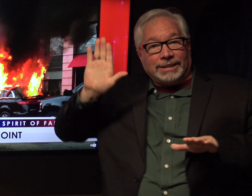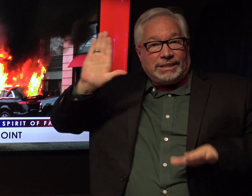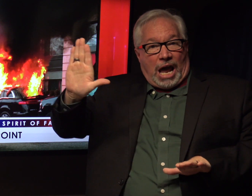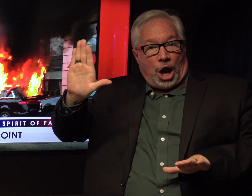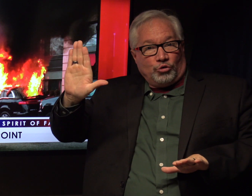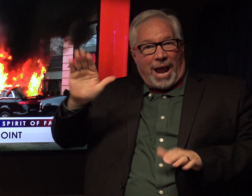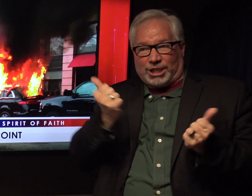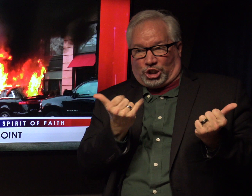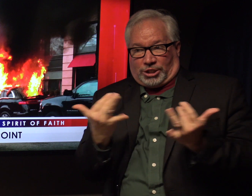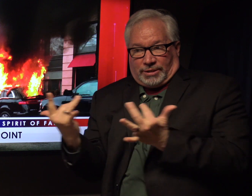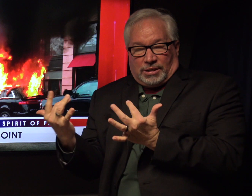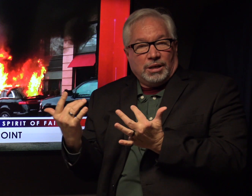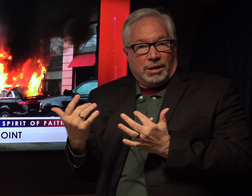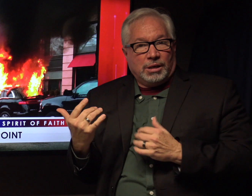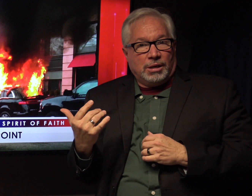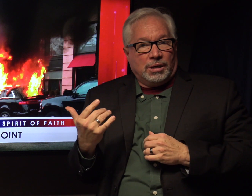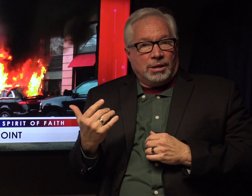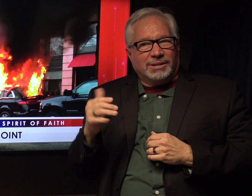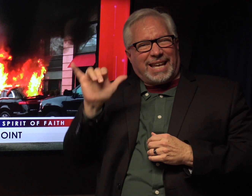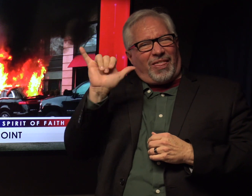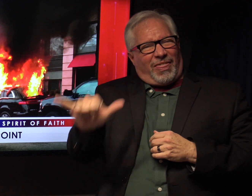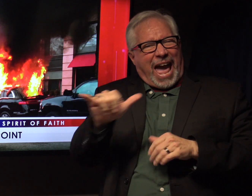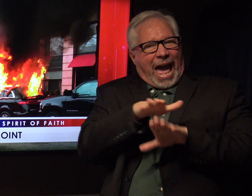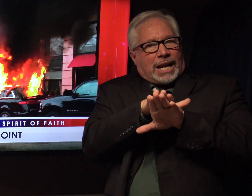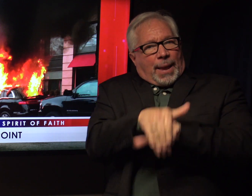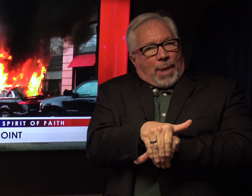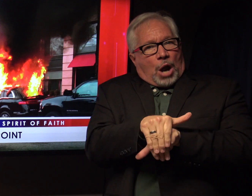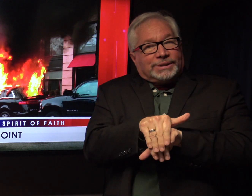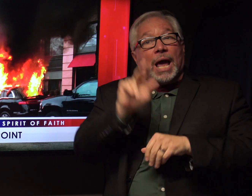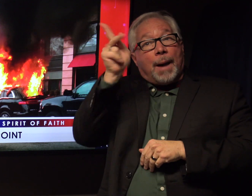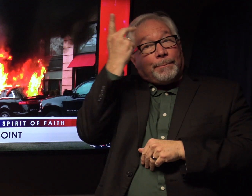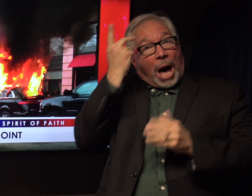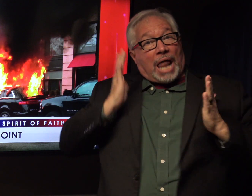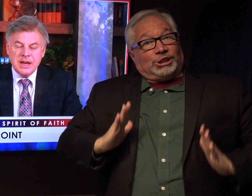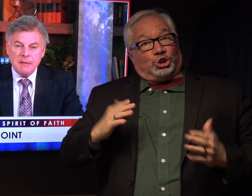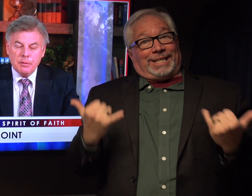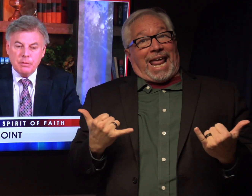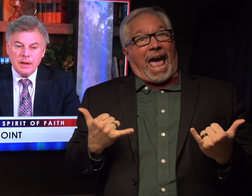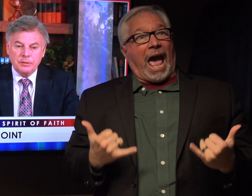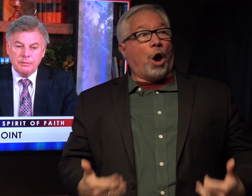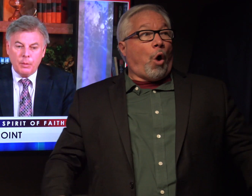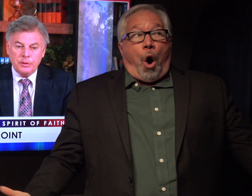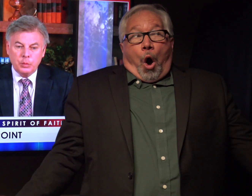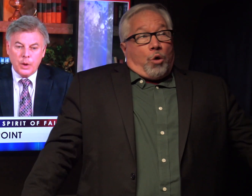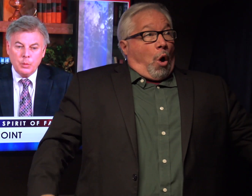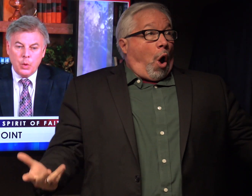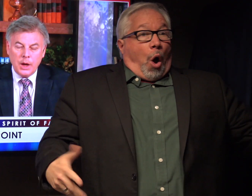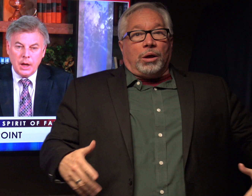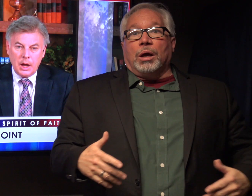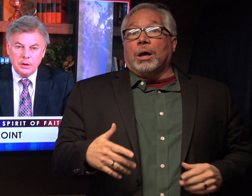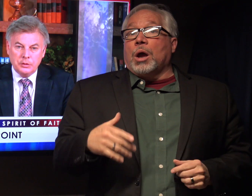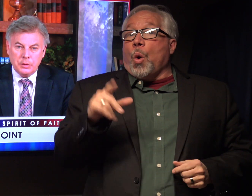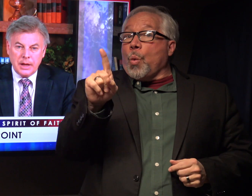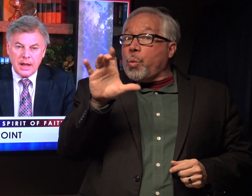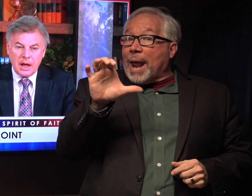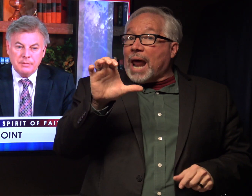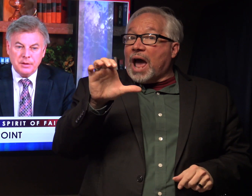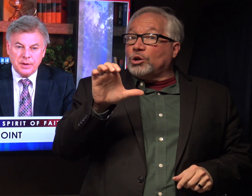this out, the blatant hypocrisy of these politicians who right now never raised a voice when 100 of these